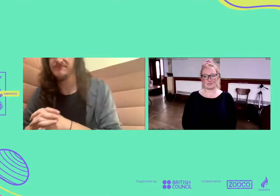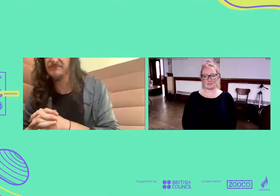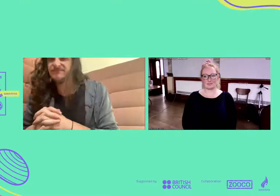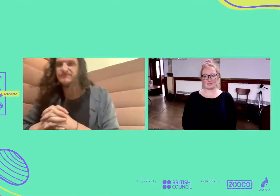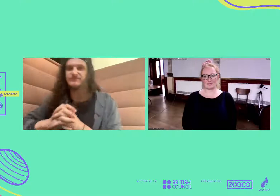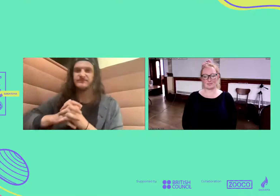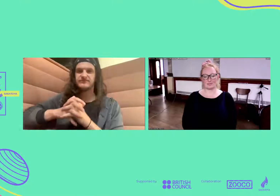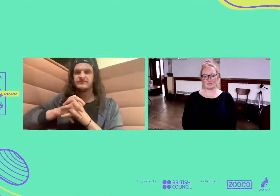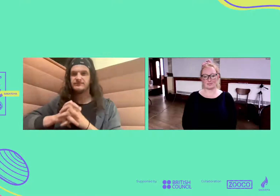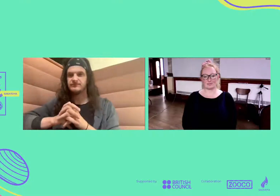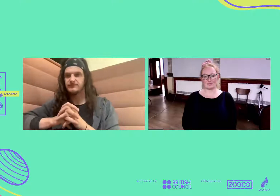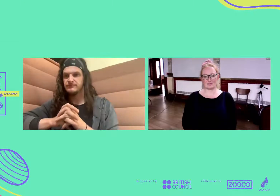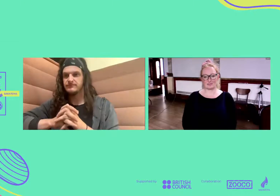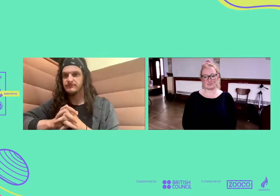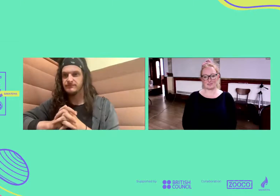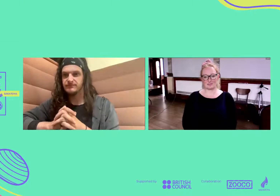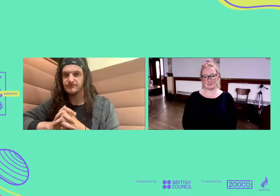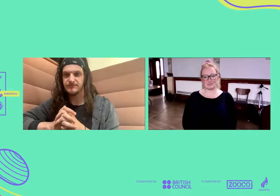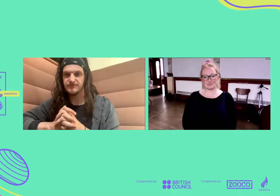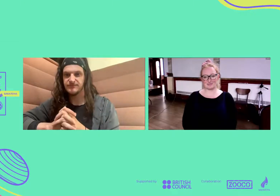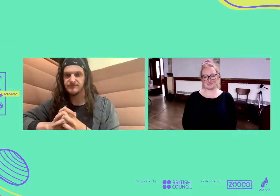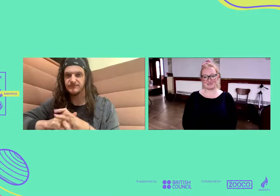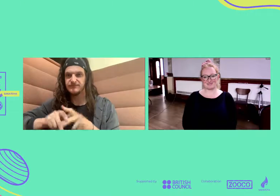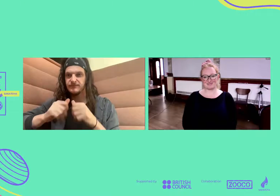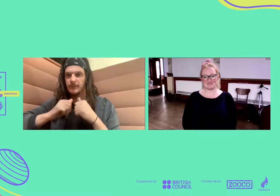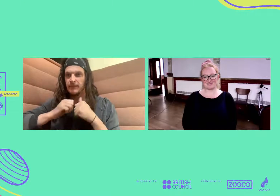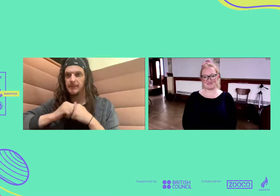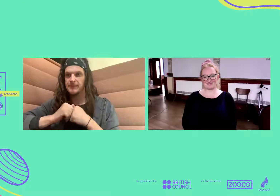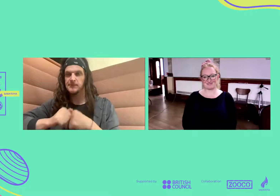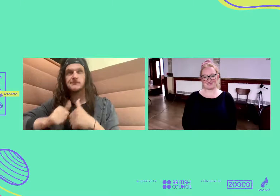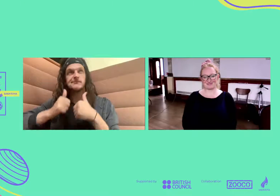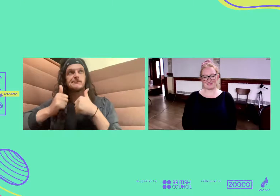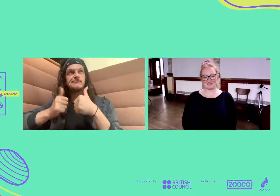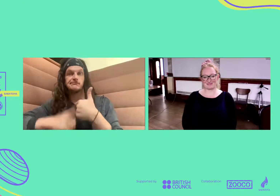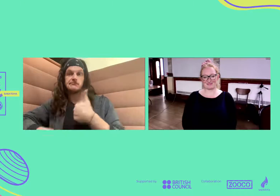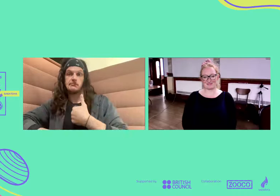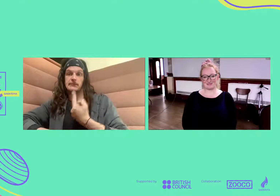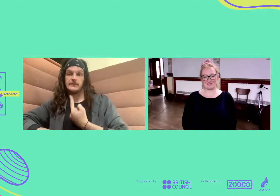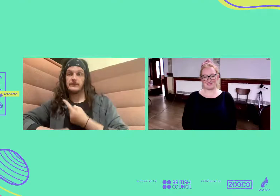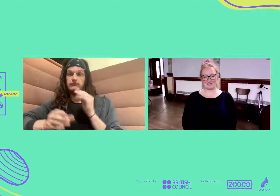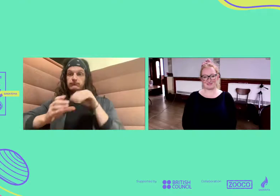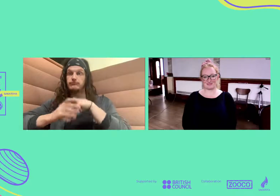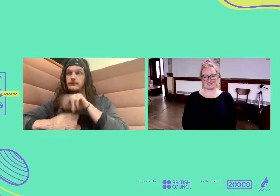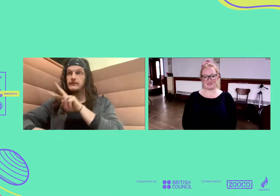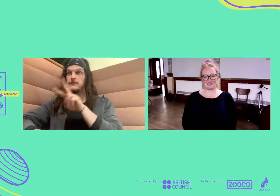the experience of watching TV in high definition.